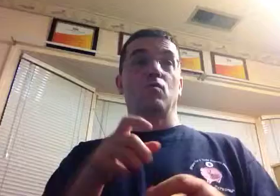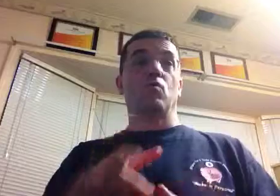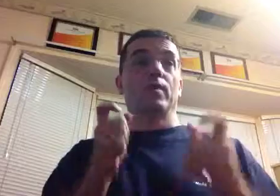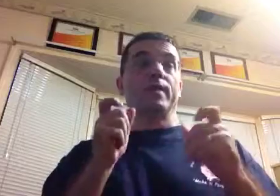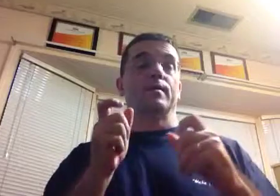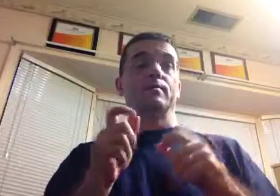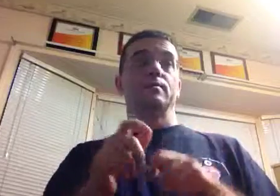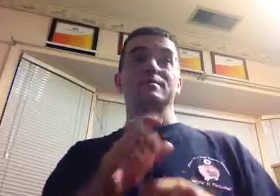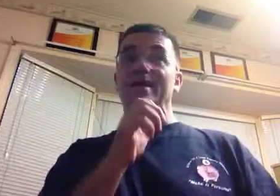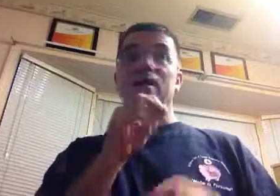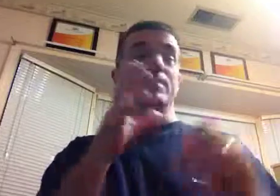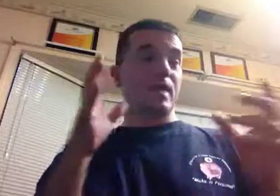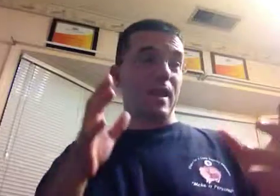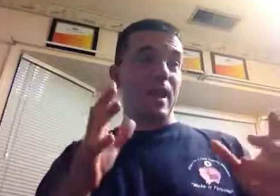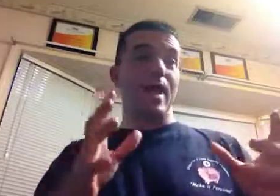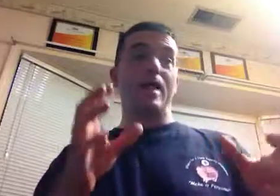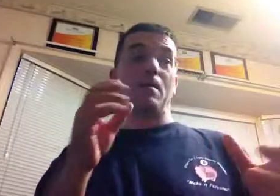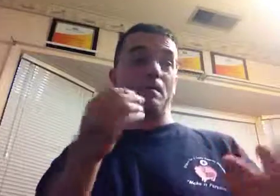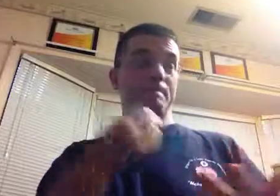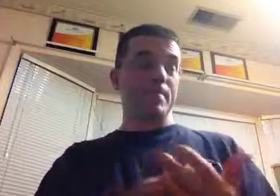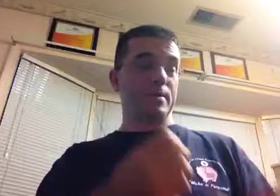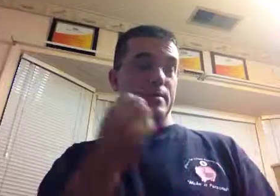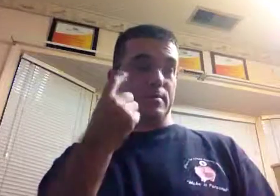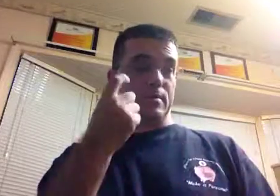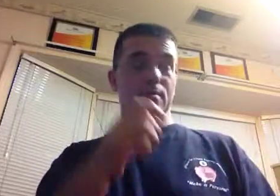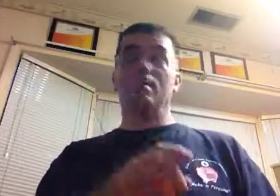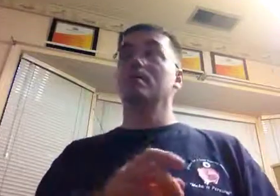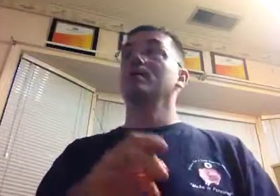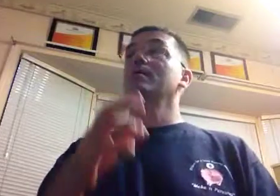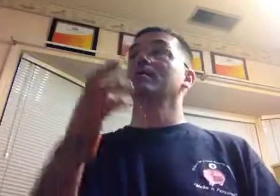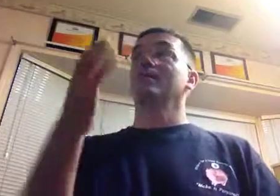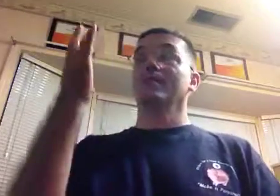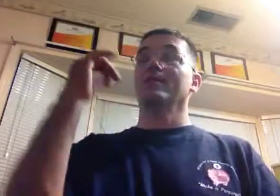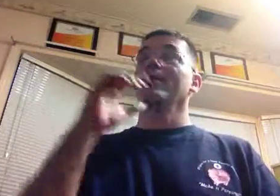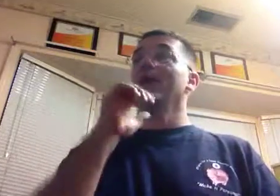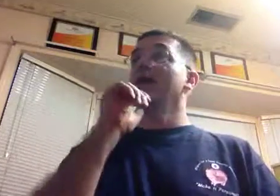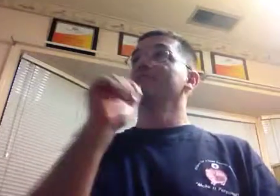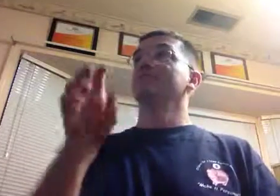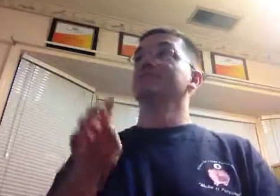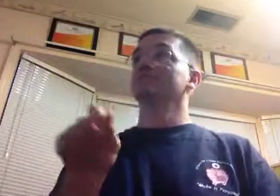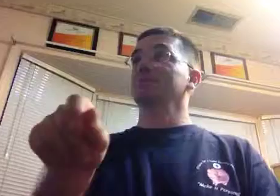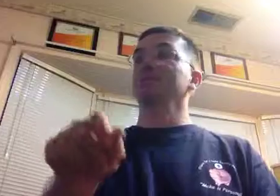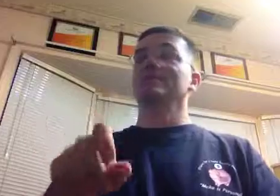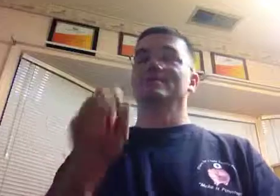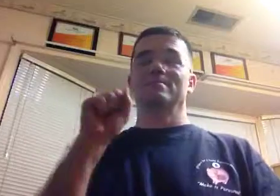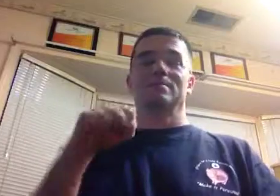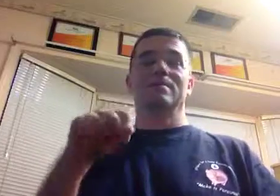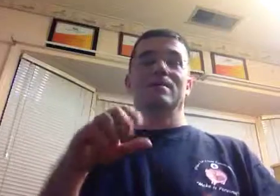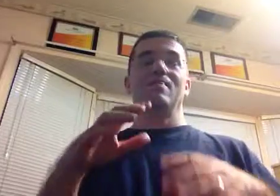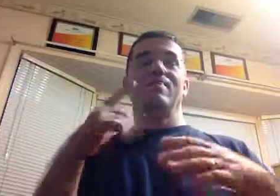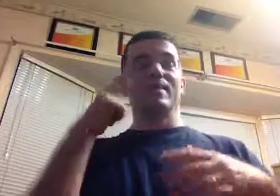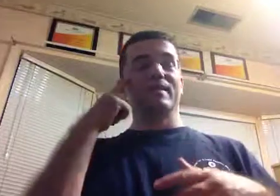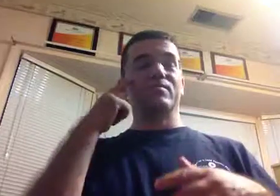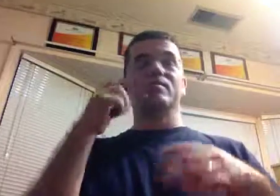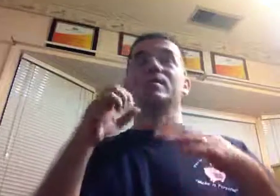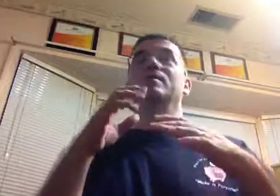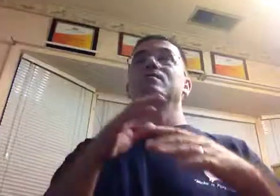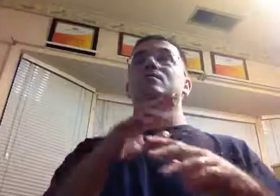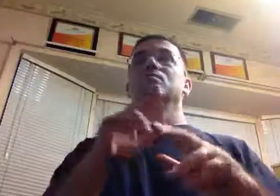money. You see what I'm saying? So totally, that's why I haven't spent it. Yeah, I think you can relax a little, but you've got to be very careful that you